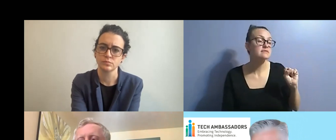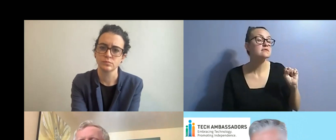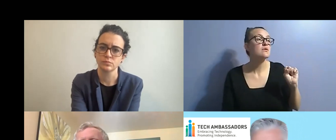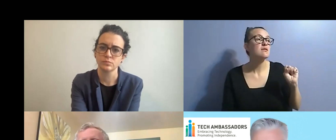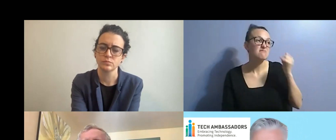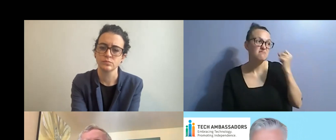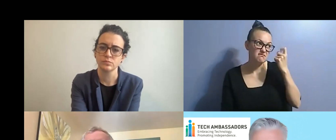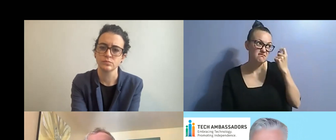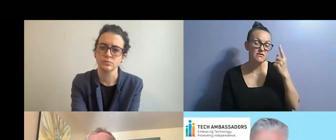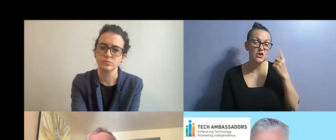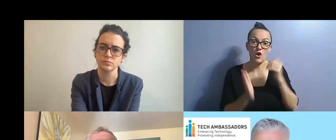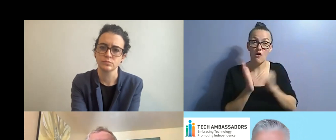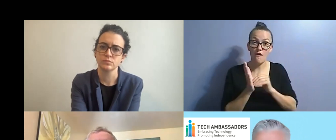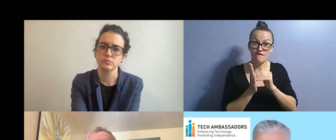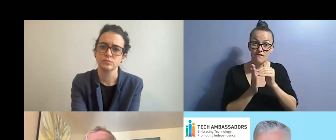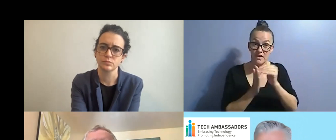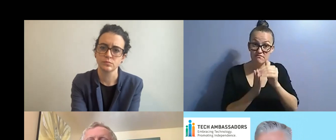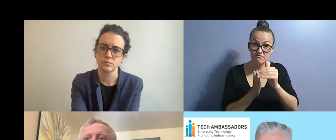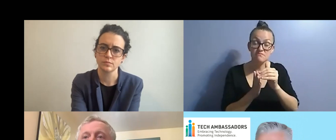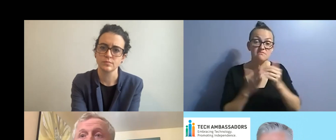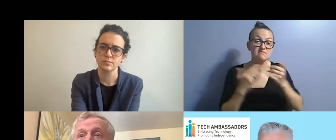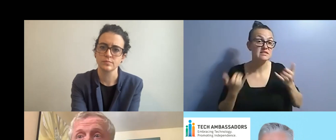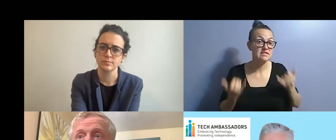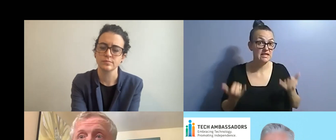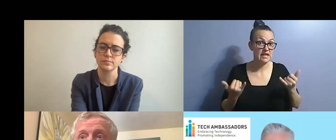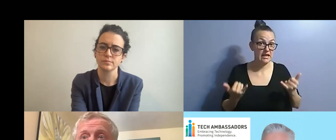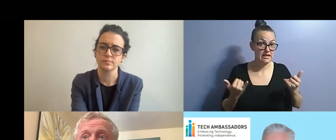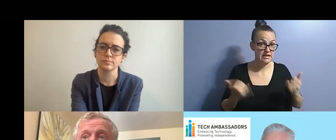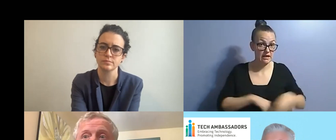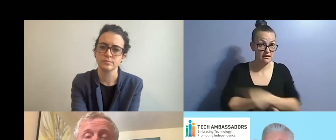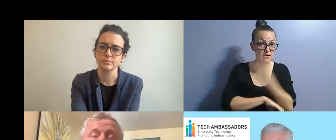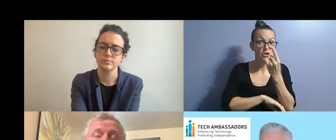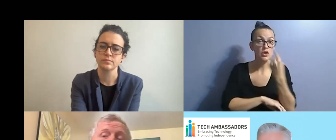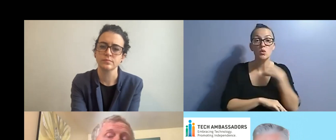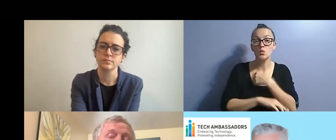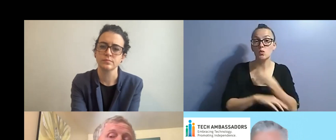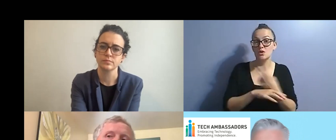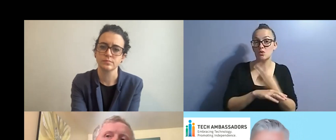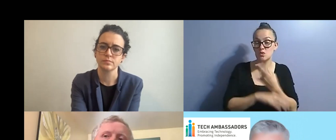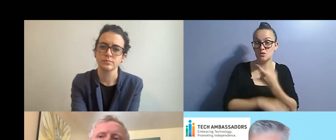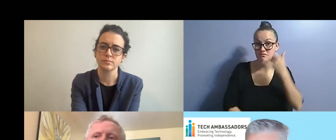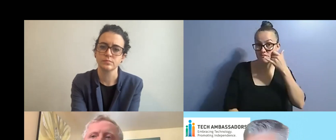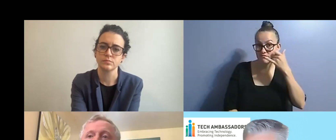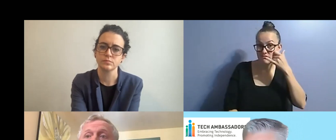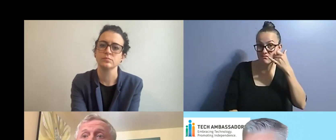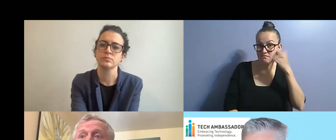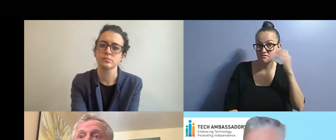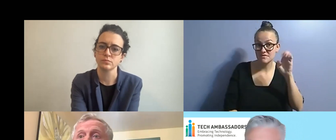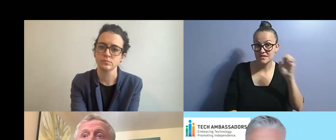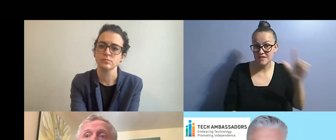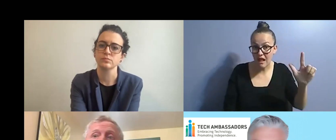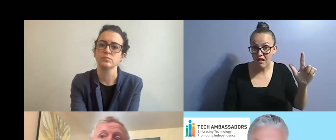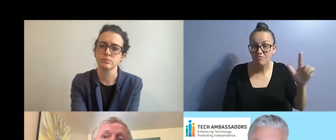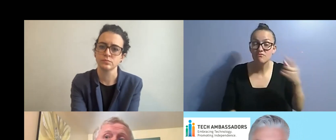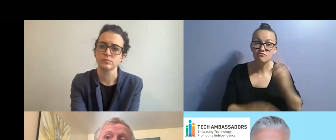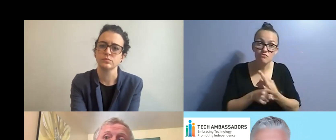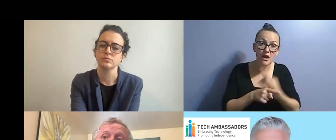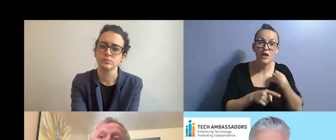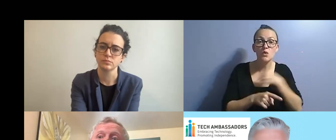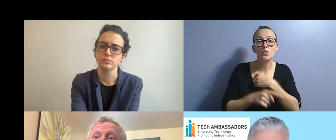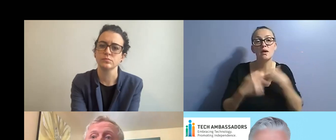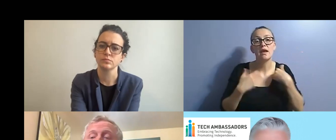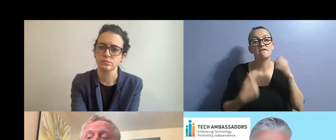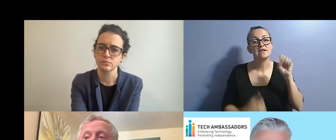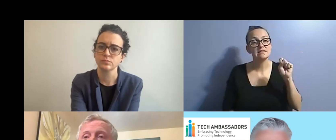times today, we are using our cell phones, right? So you got Siri, you got all